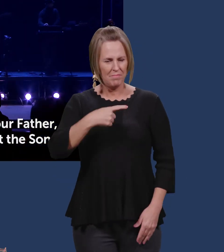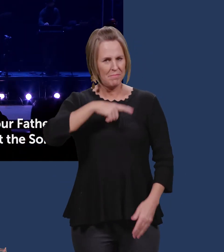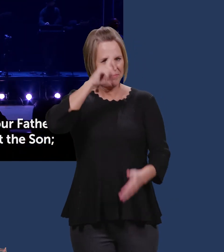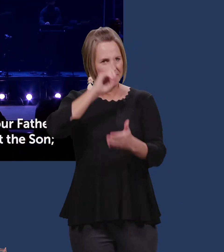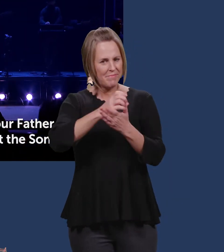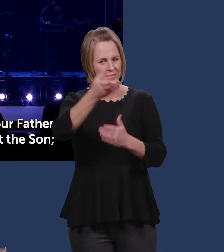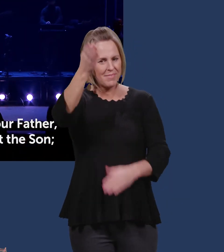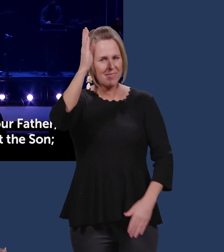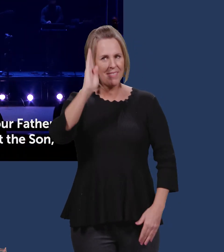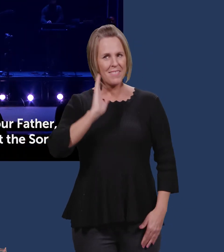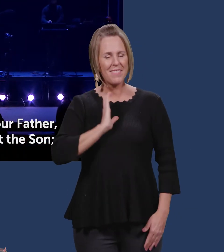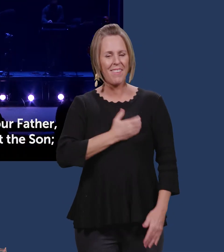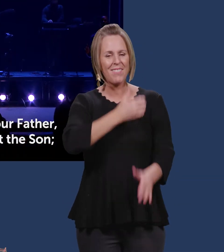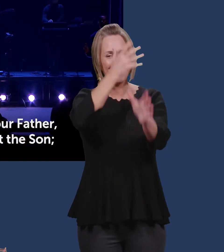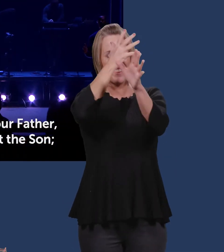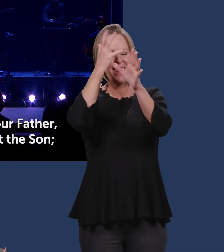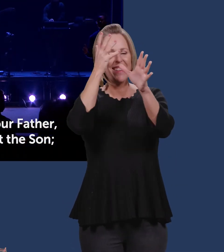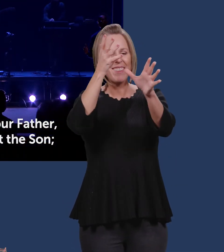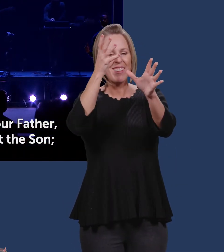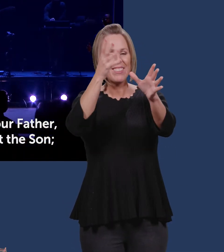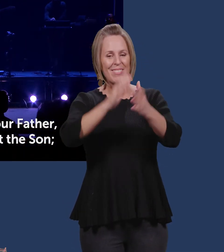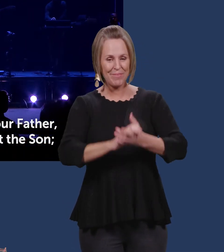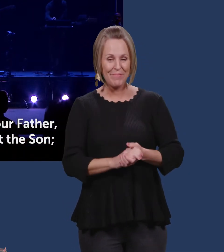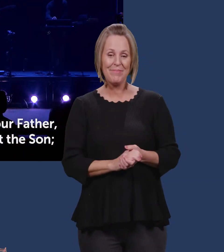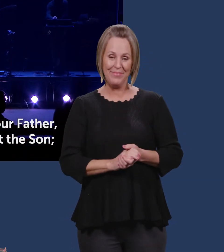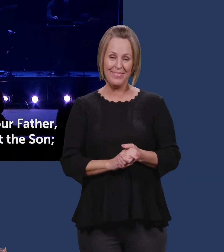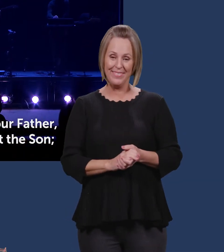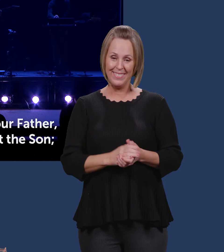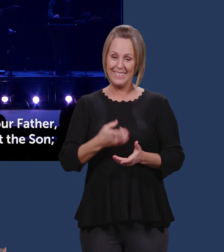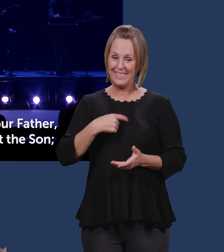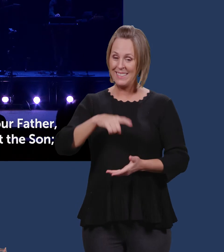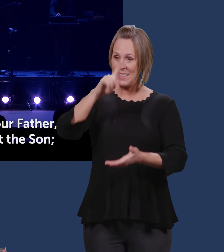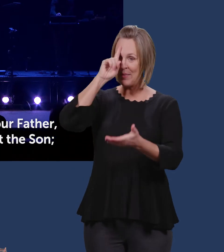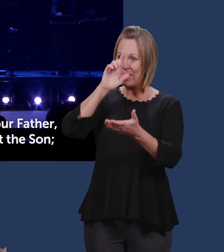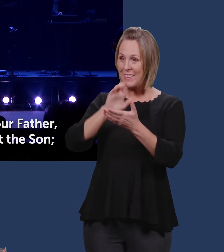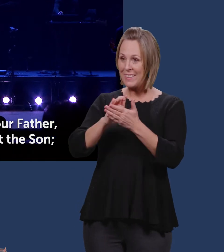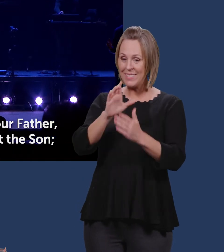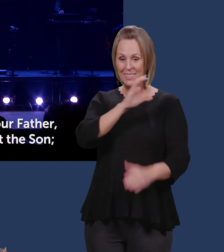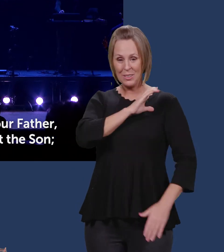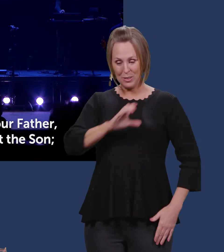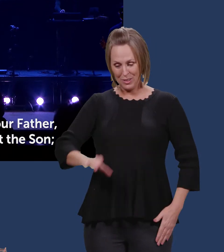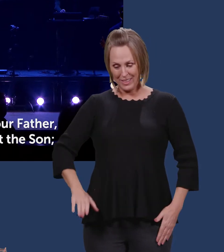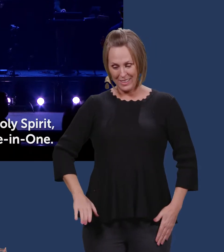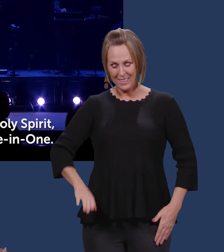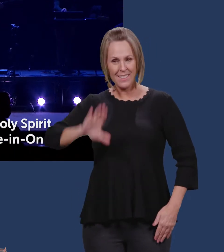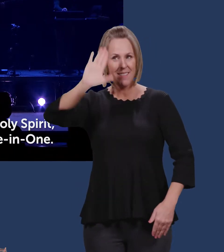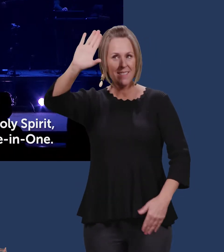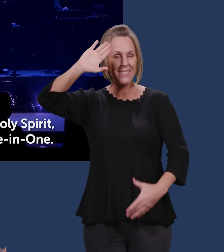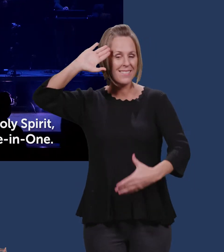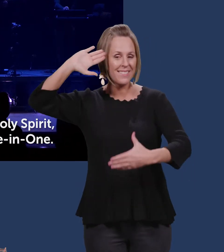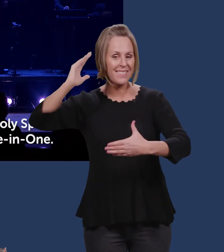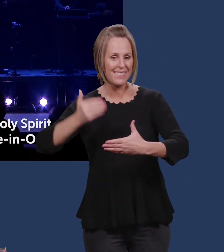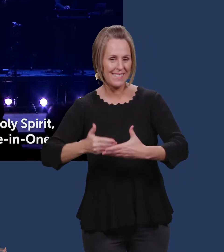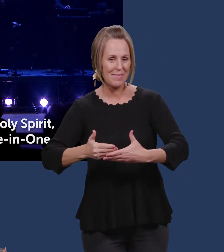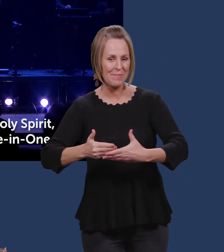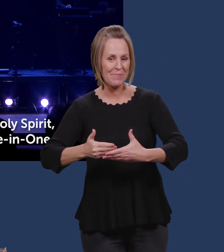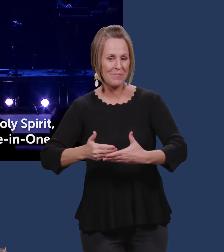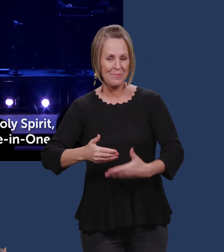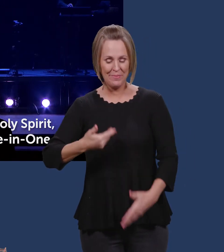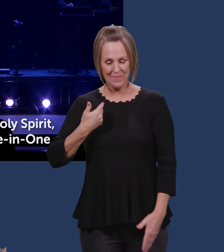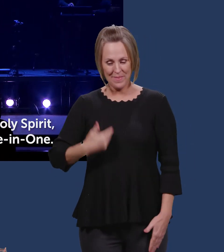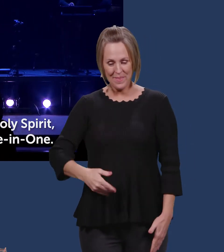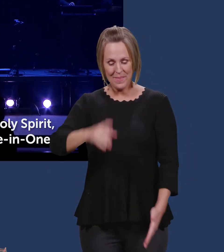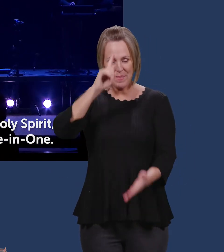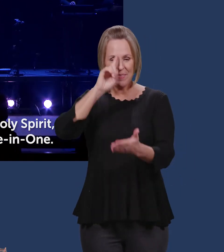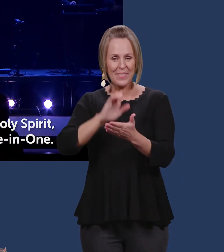Savior. I believe in God, our Father. I believe in Christ, the Son. I believe